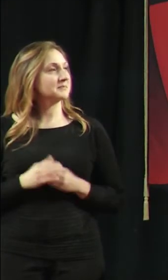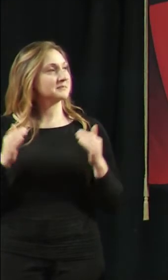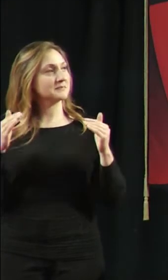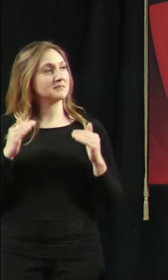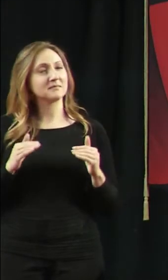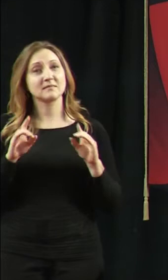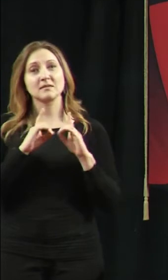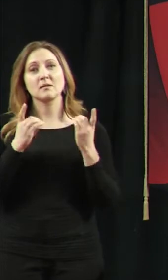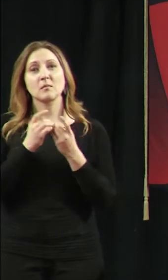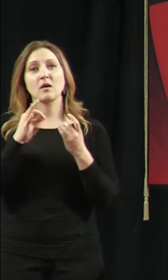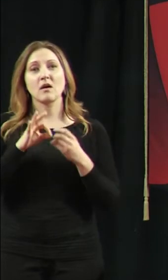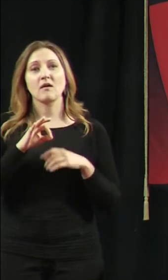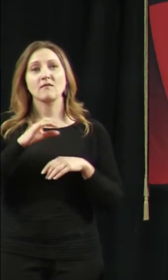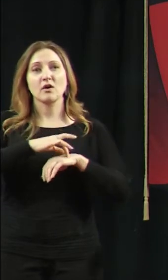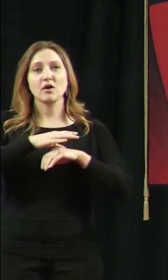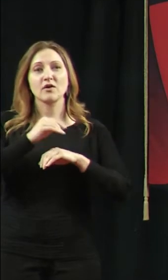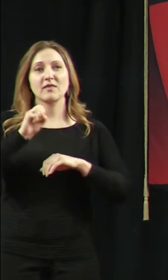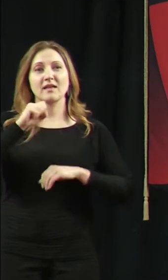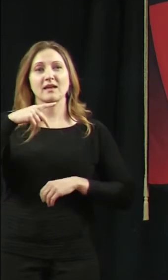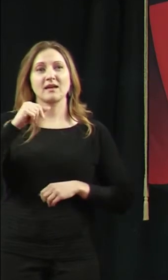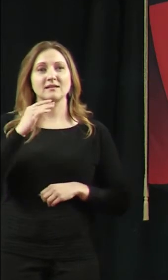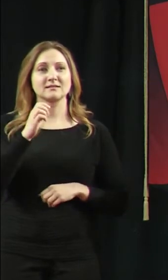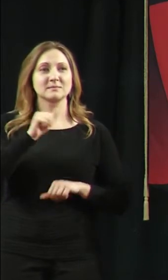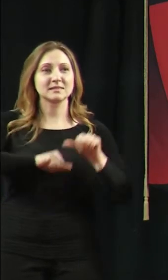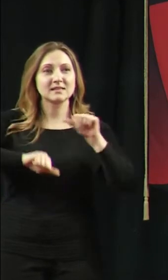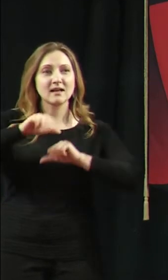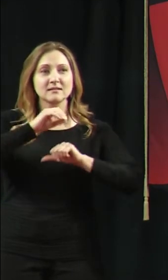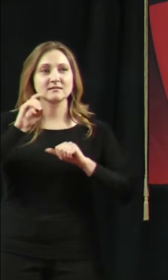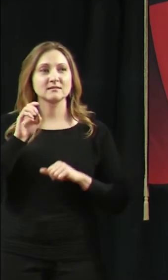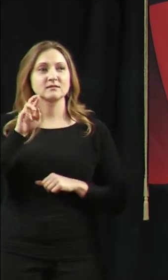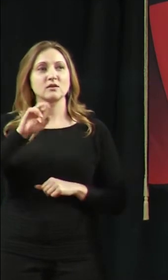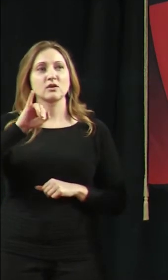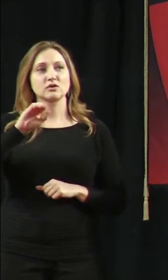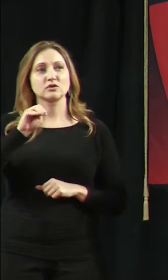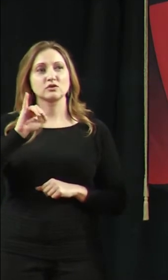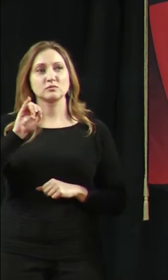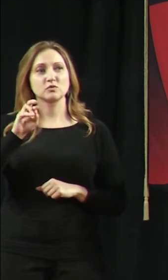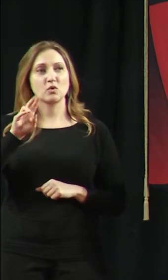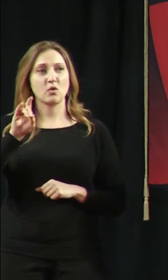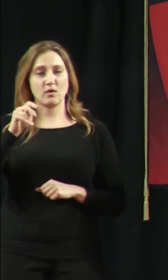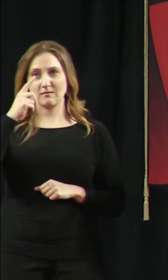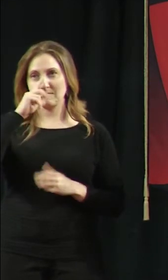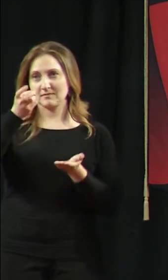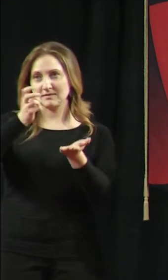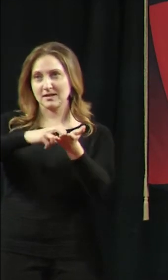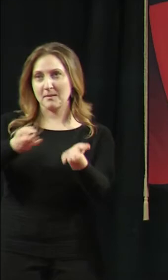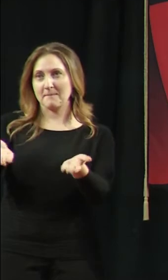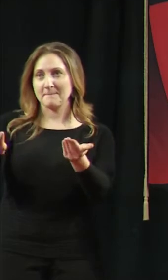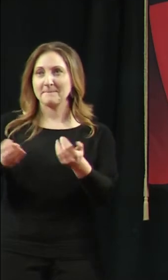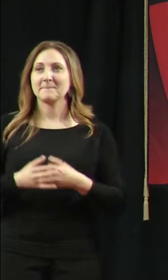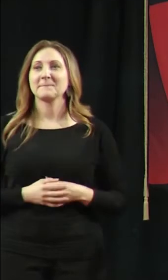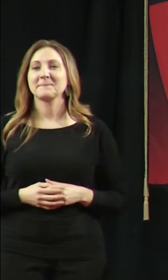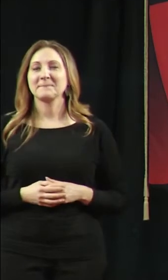The Department of Earth and Space Sciences and Dr. Jim Jordan.